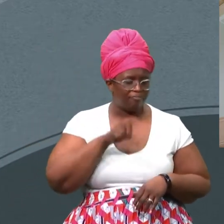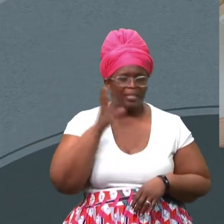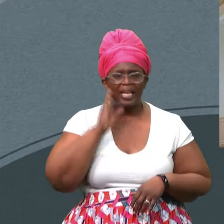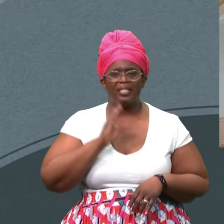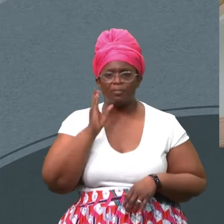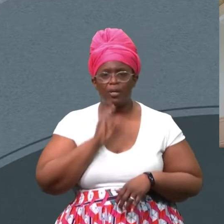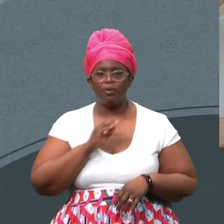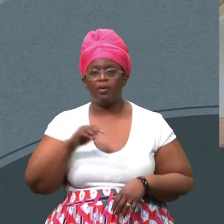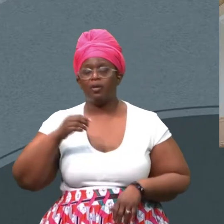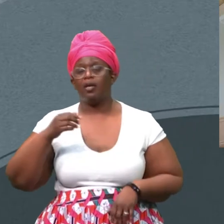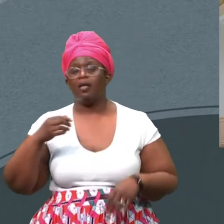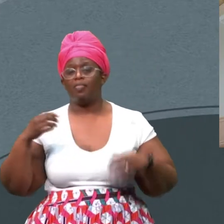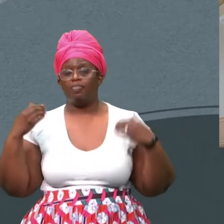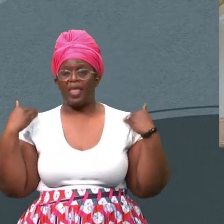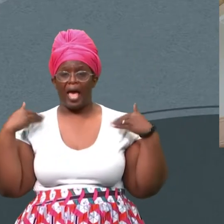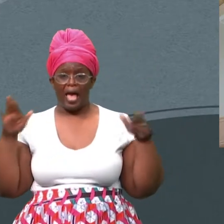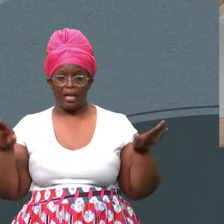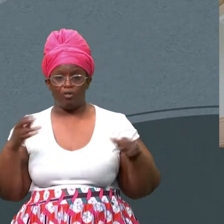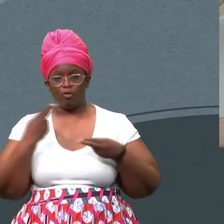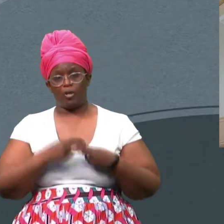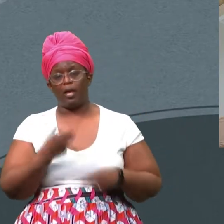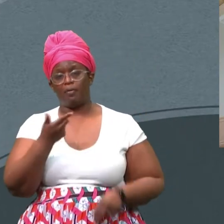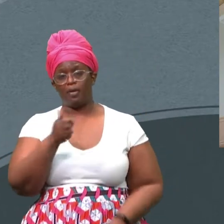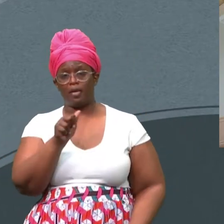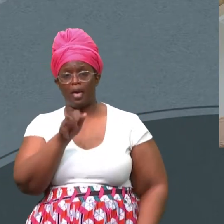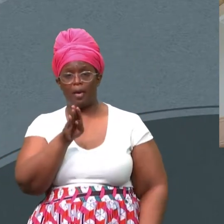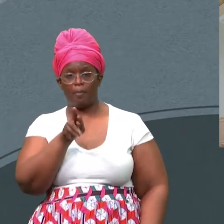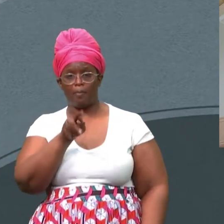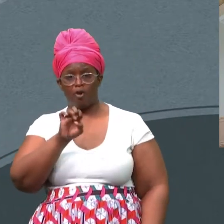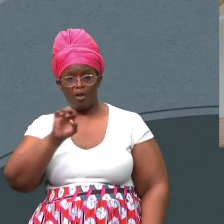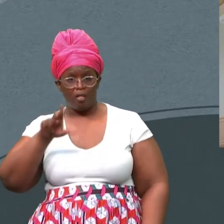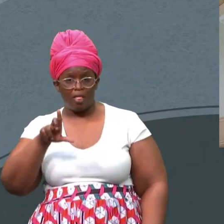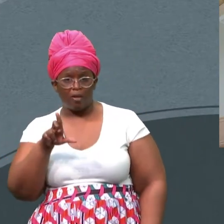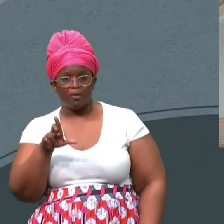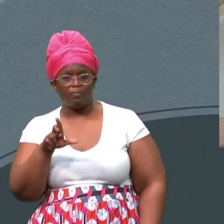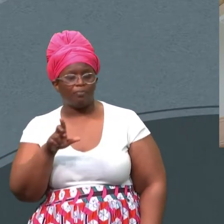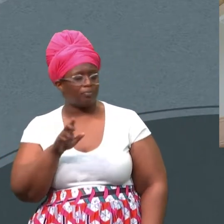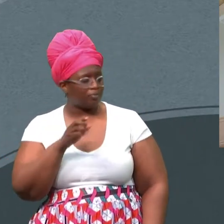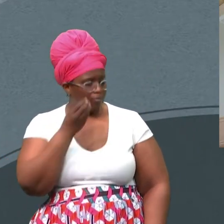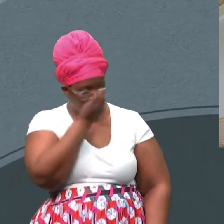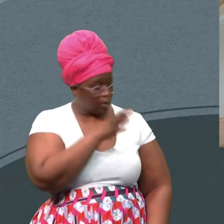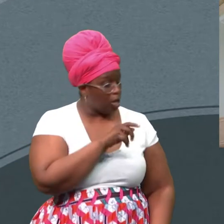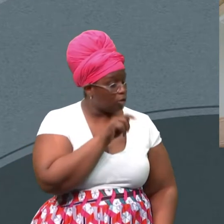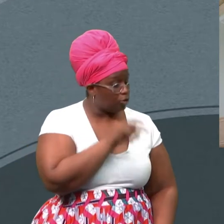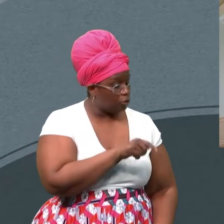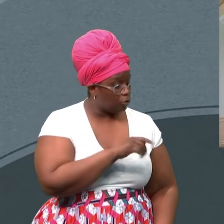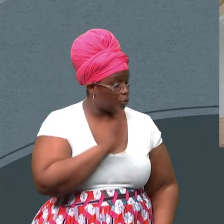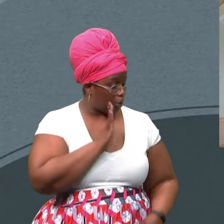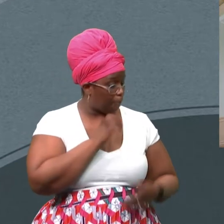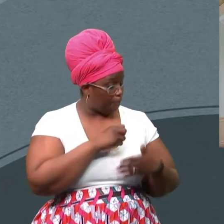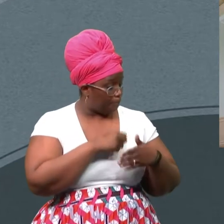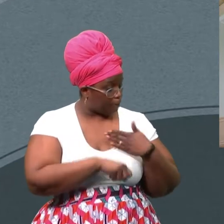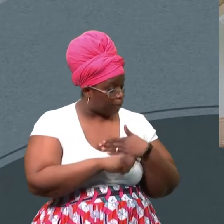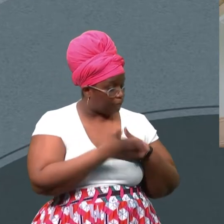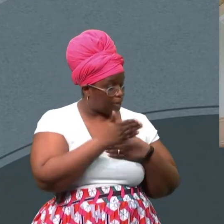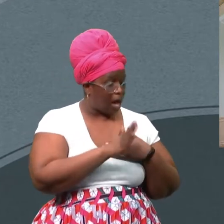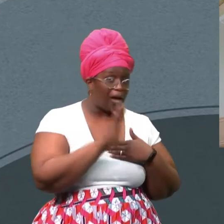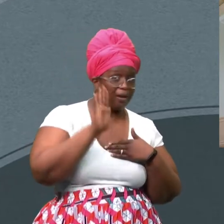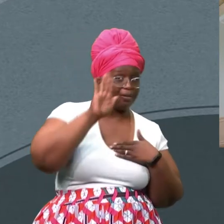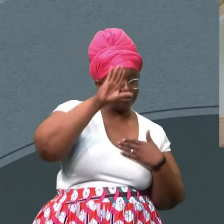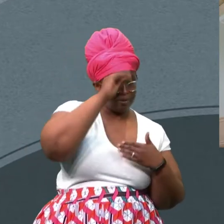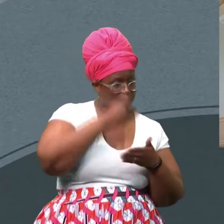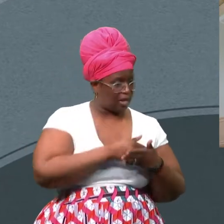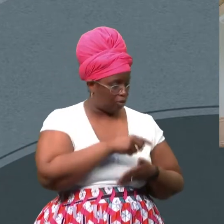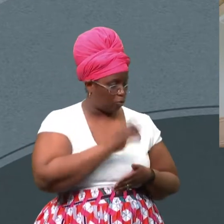angel Gabriel, as a matter of fact, told by the angel Gabriel that she's going to have God's son. It's an encounter with